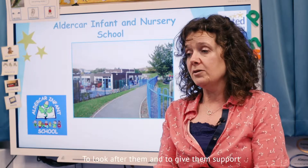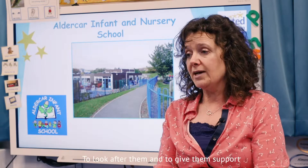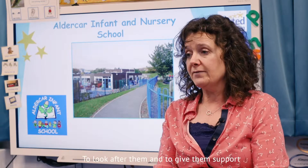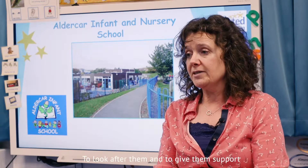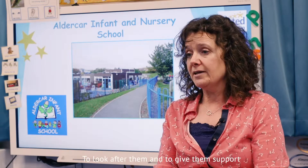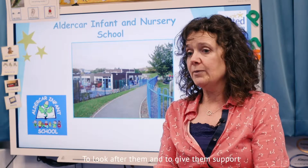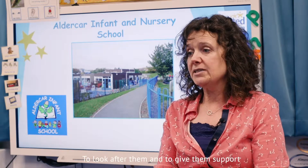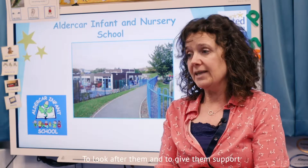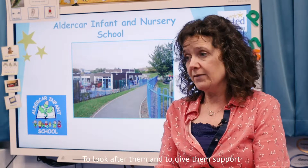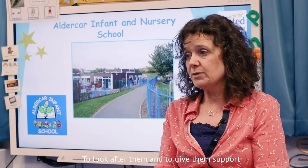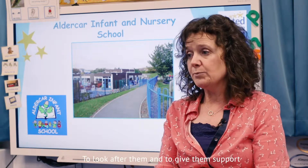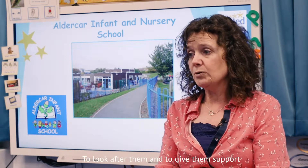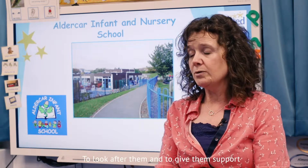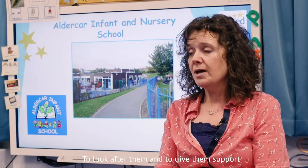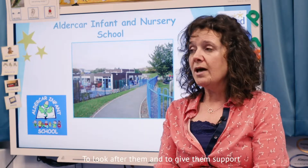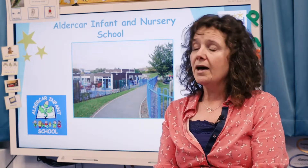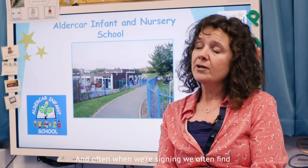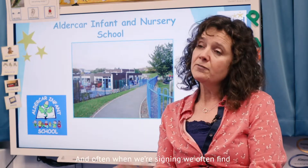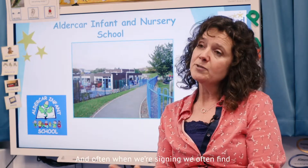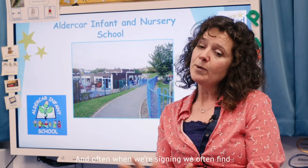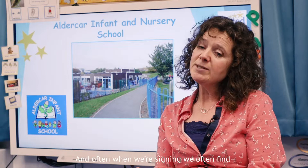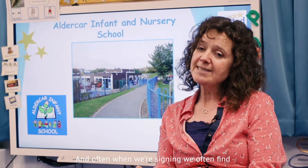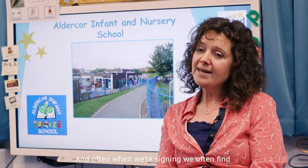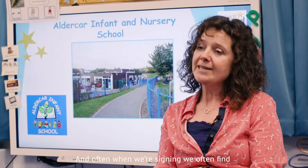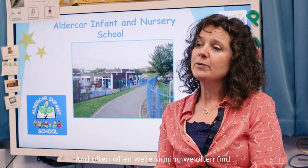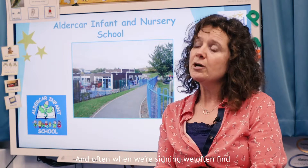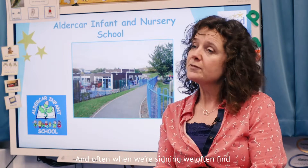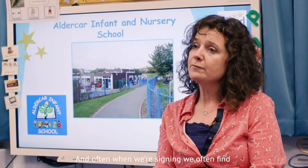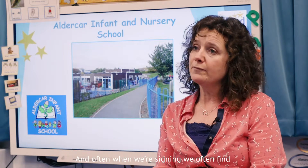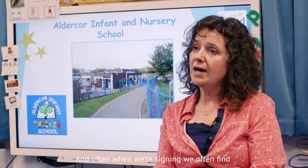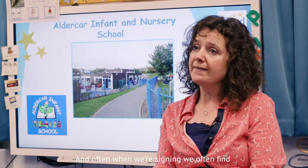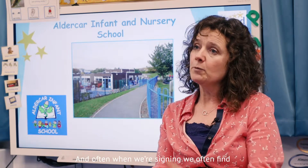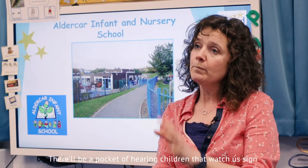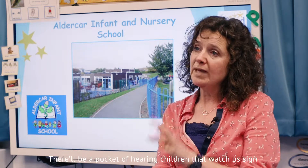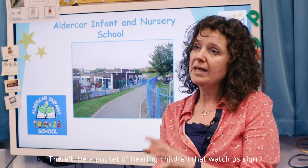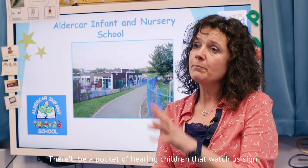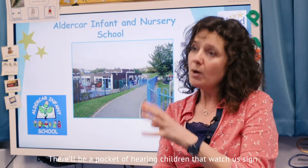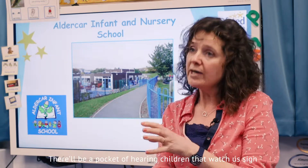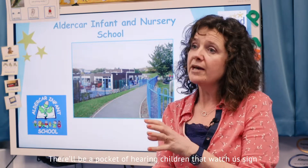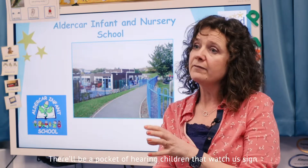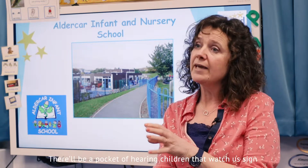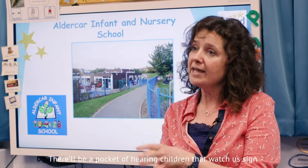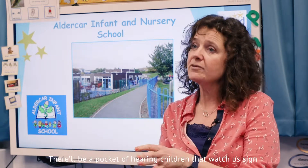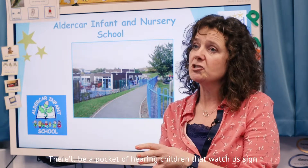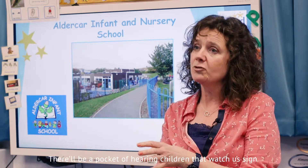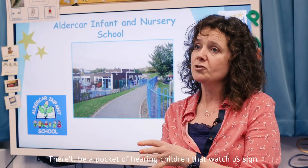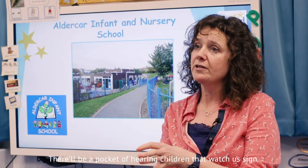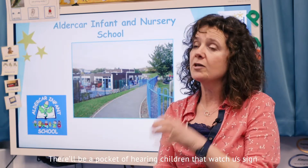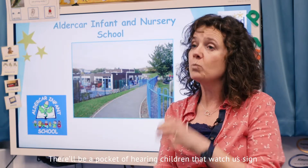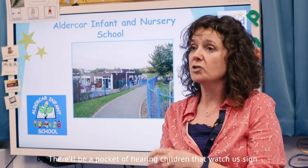look after them and to give them support. And often when we're signing, we often find there'll be a pocket of hearing children that watch